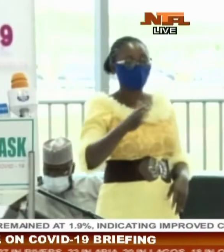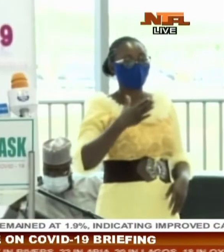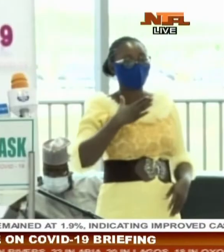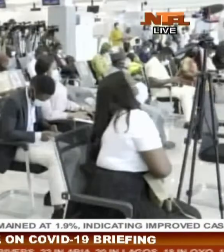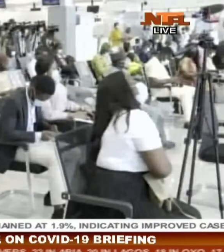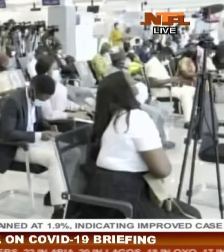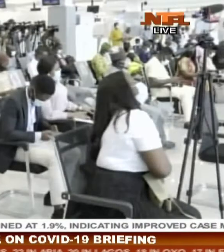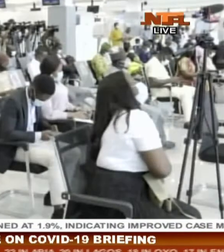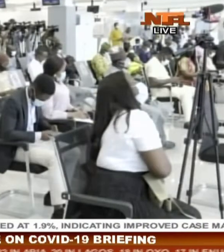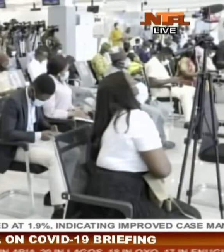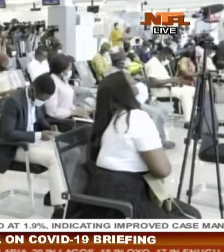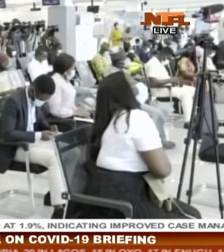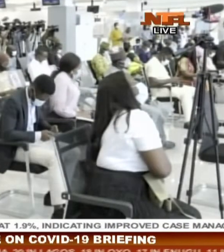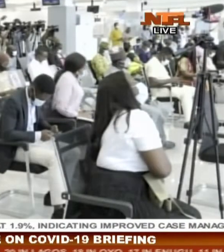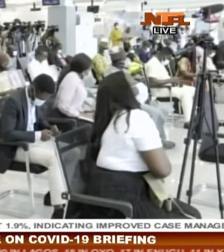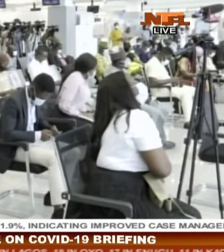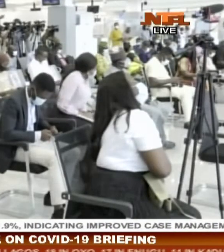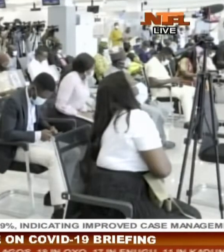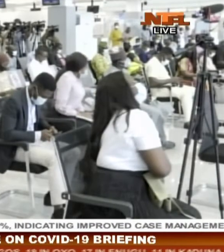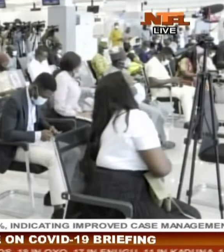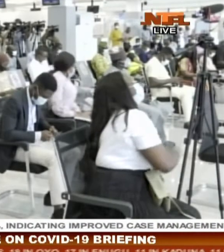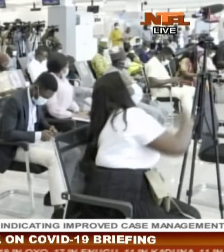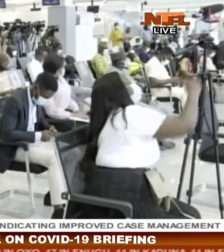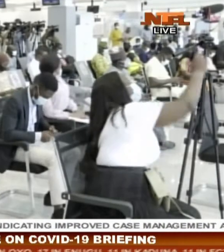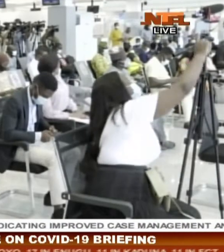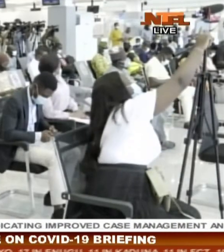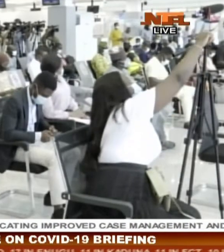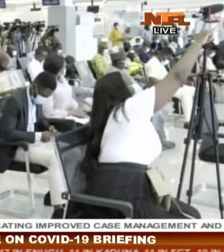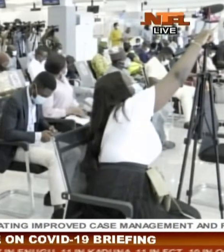friends, gentlemen of the media,